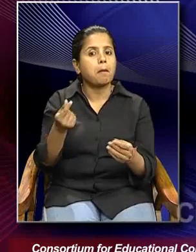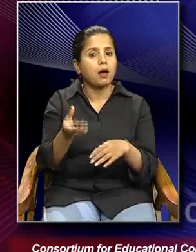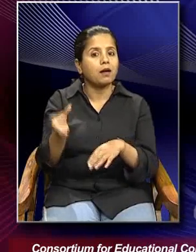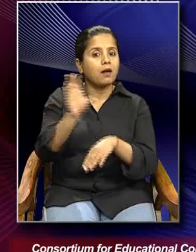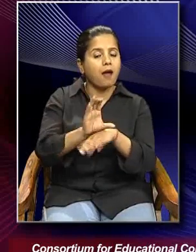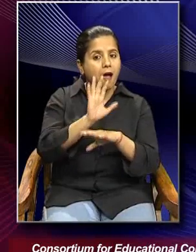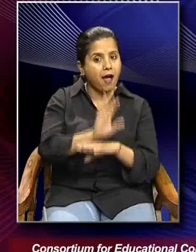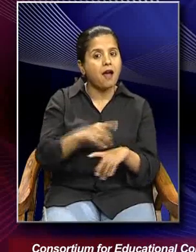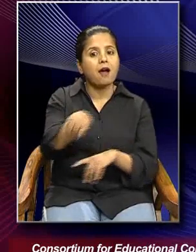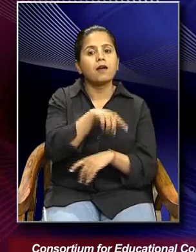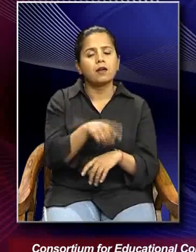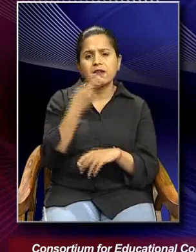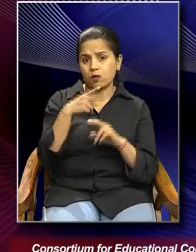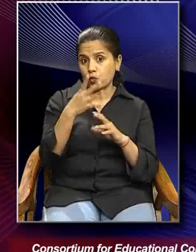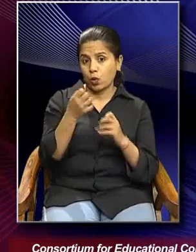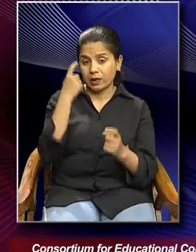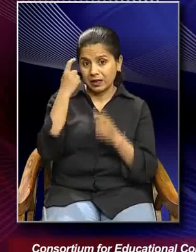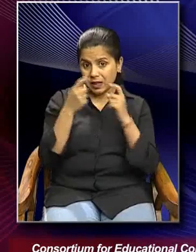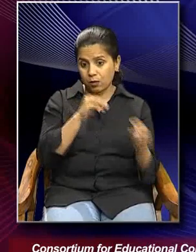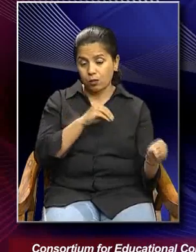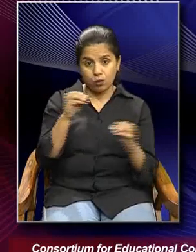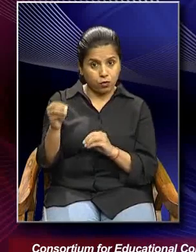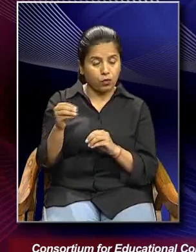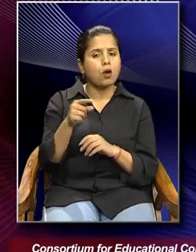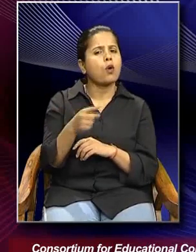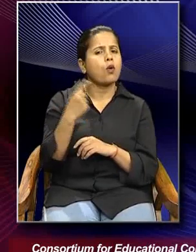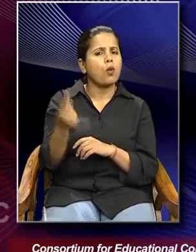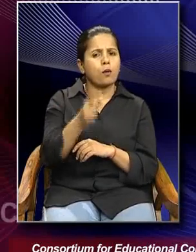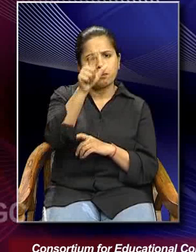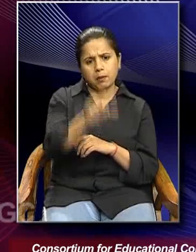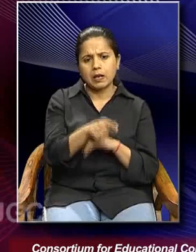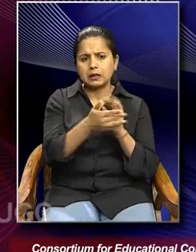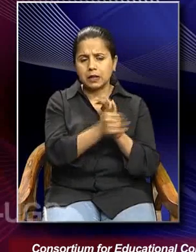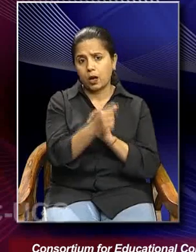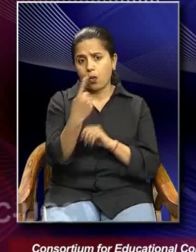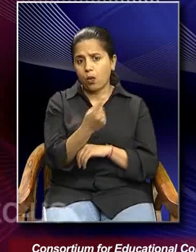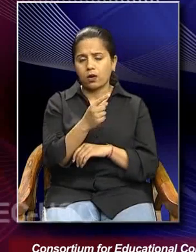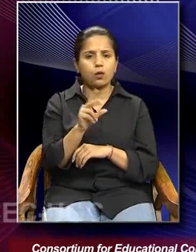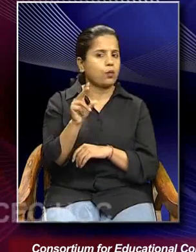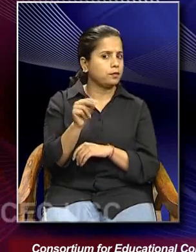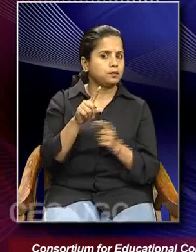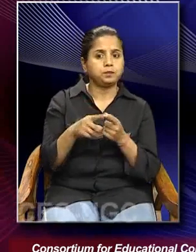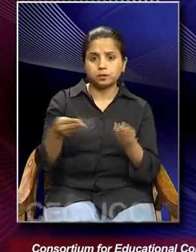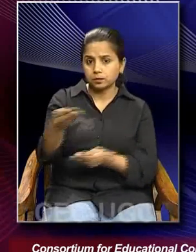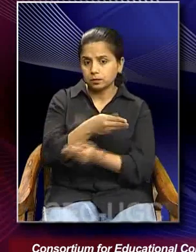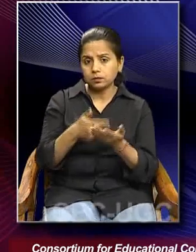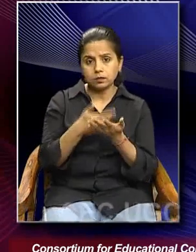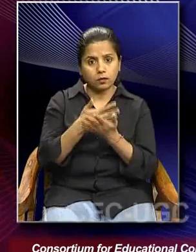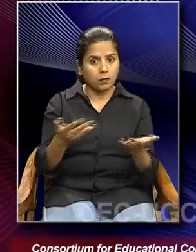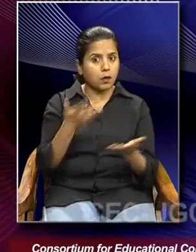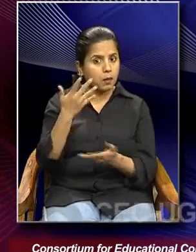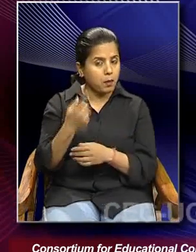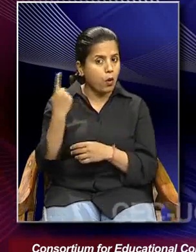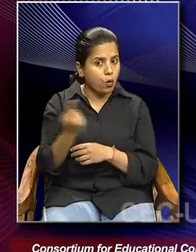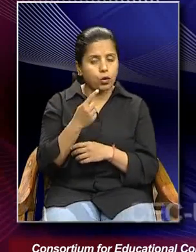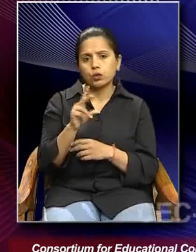migrate. So if you have to think about migration, it is just not the individual skill set or the economic resources that he may have.